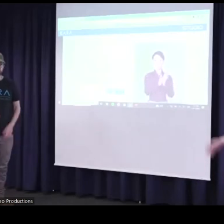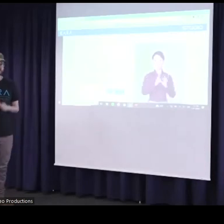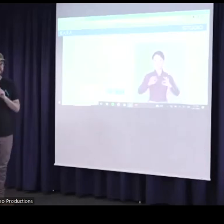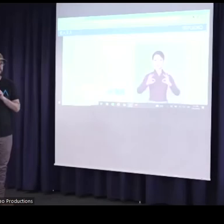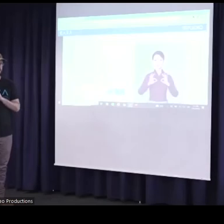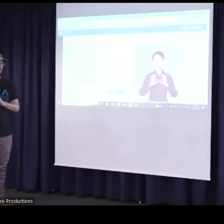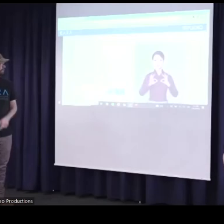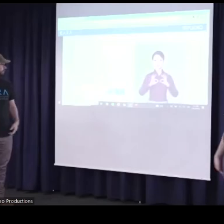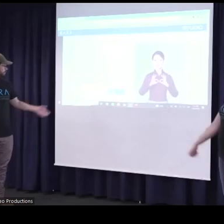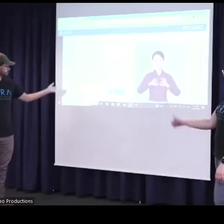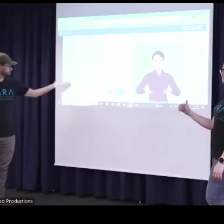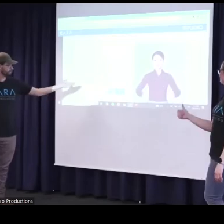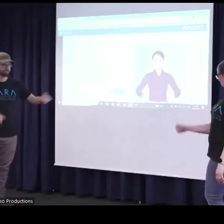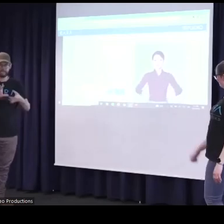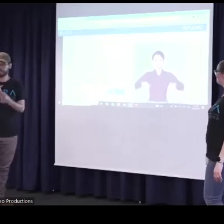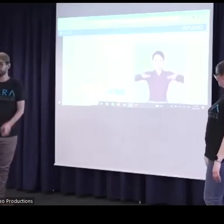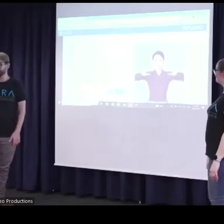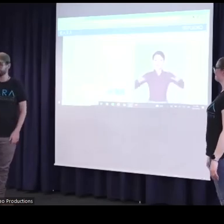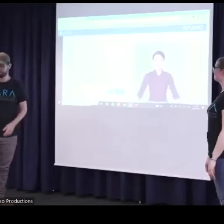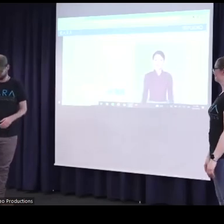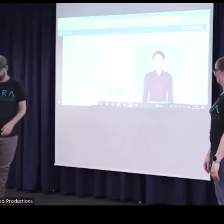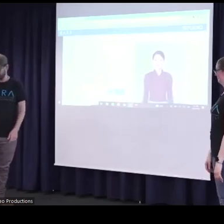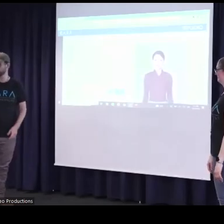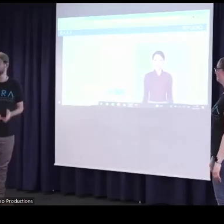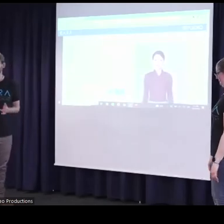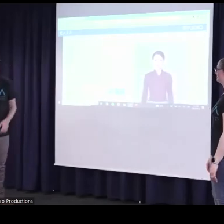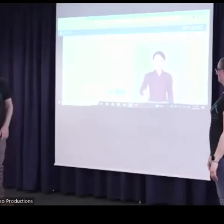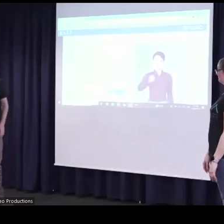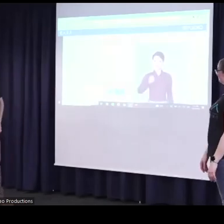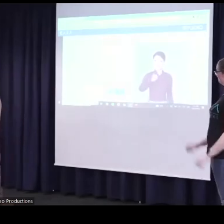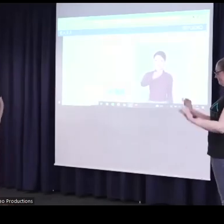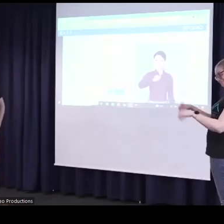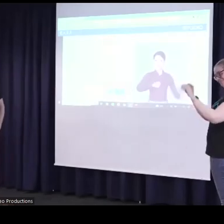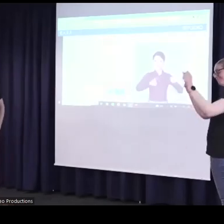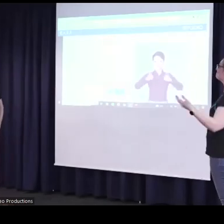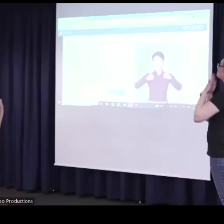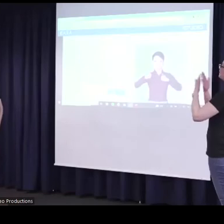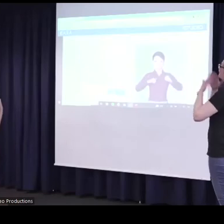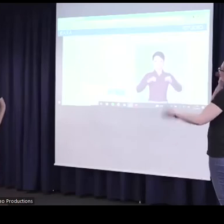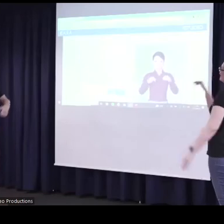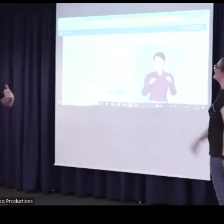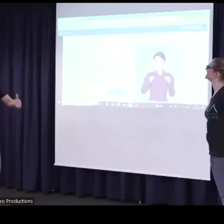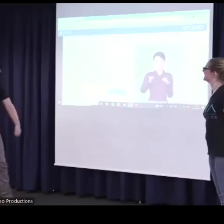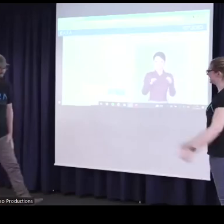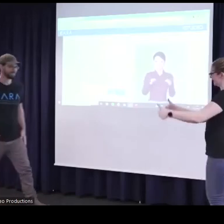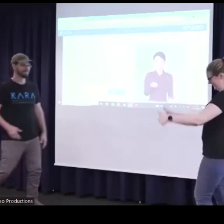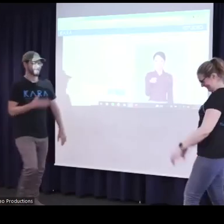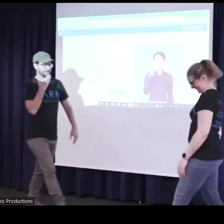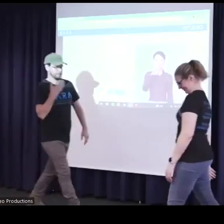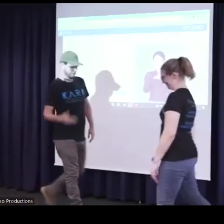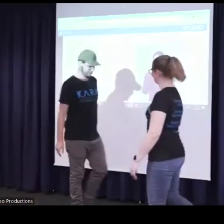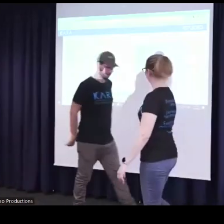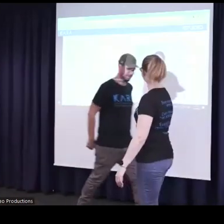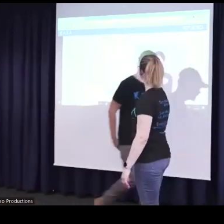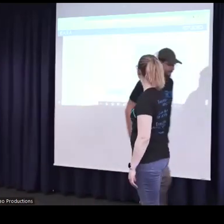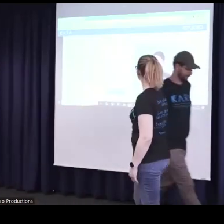So it's automatic. You click on it and then it is sent out through the link and then a deaf person is able to access that. That's right. Thank